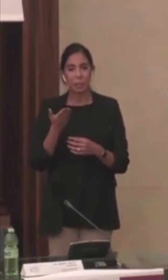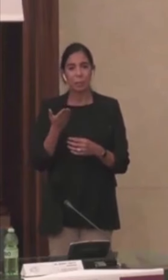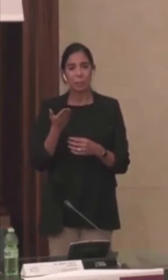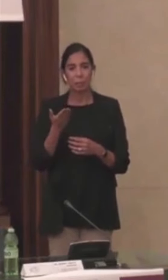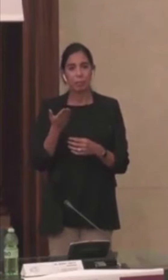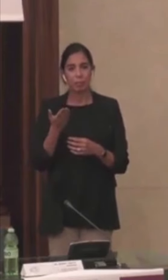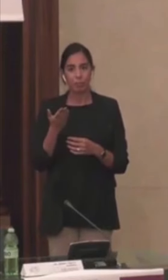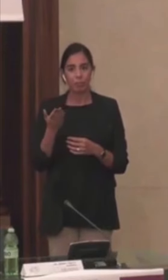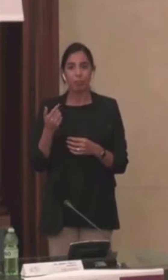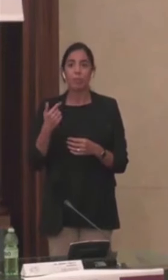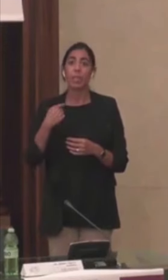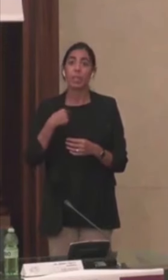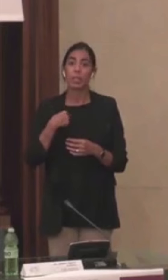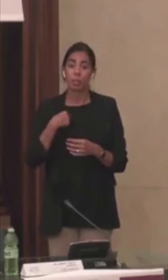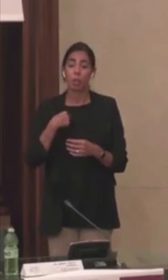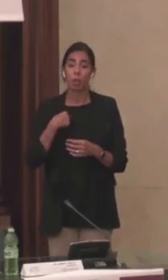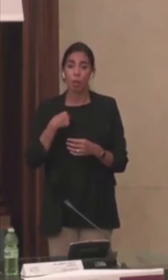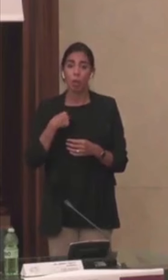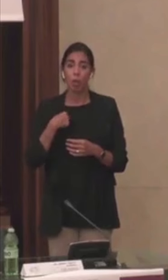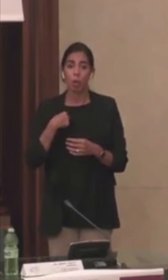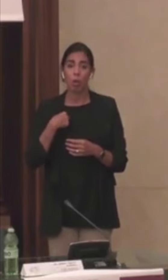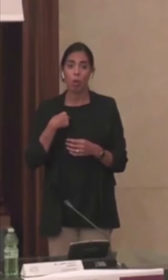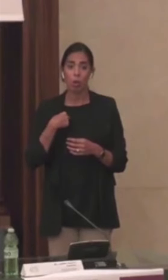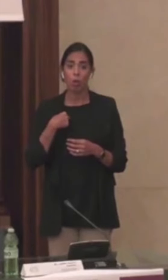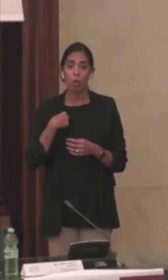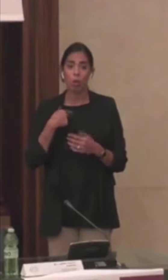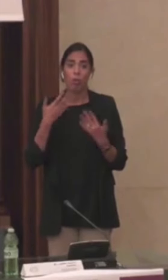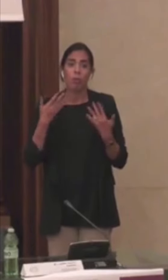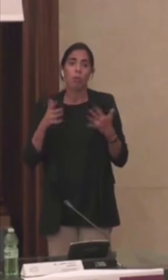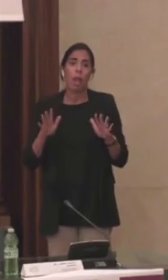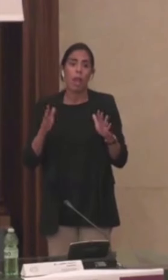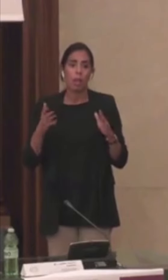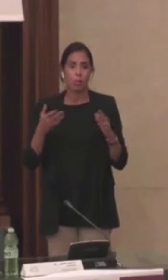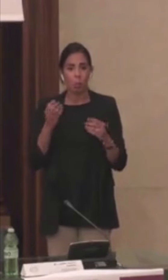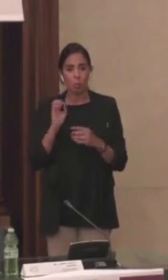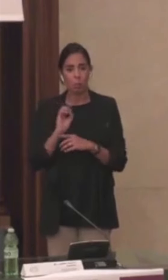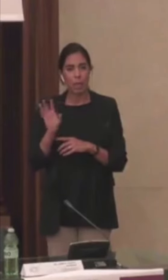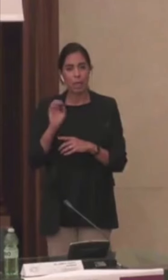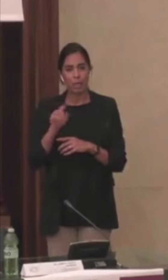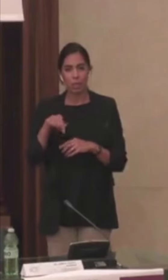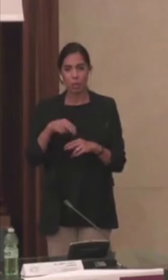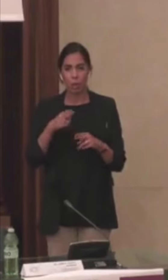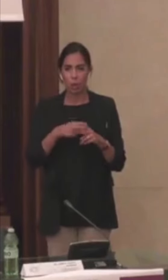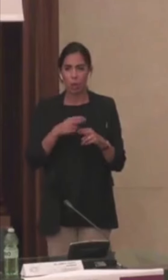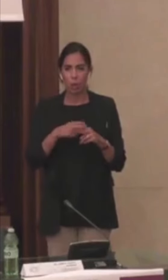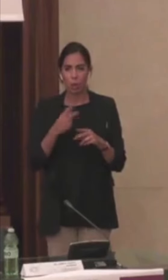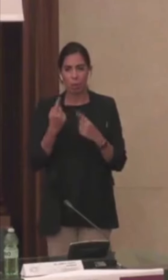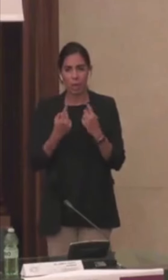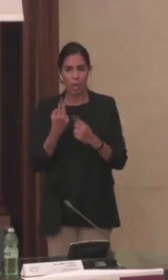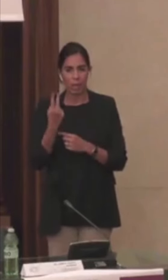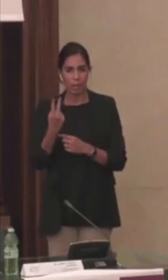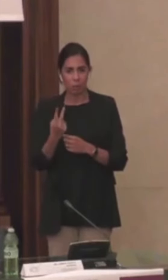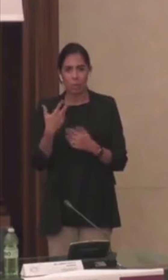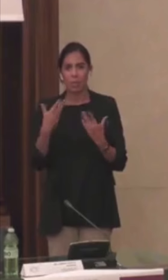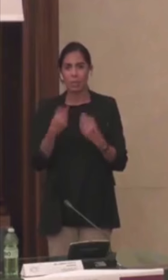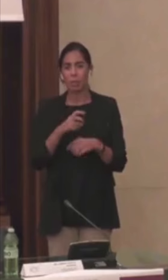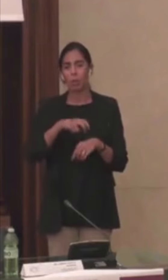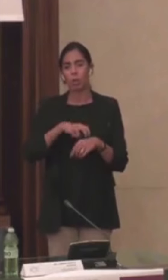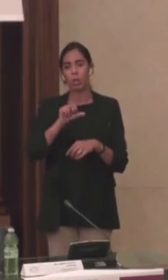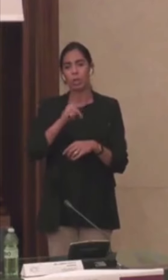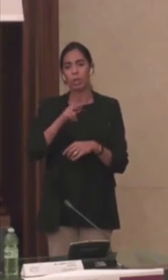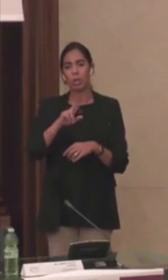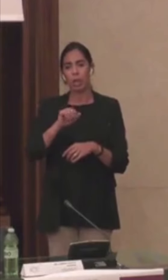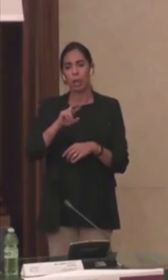I participated in a summit with Dr. Stramezzi here in Rome, and so I'm very happy to be reunited with